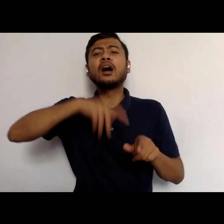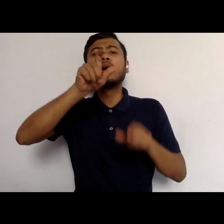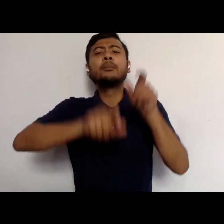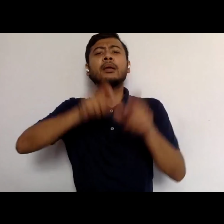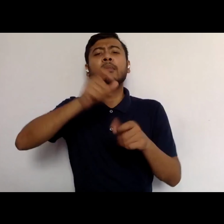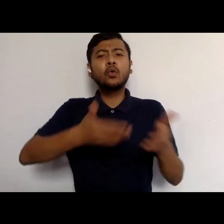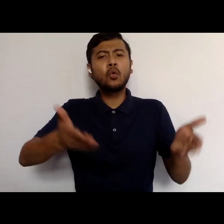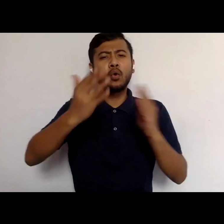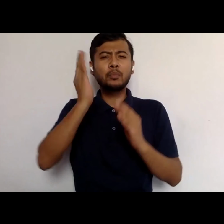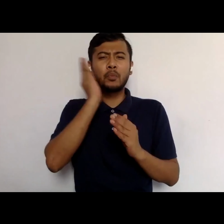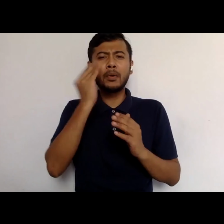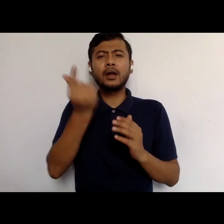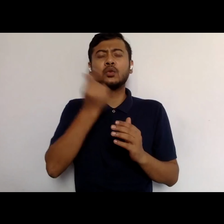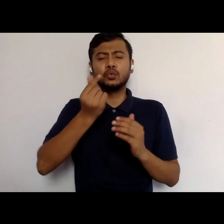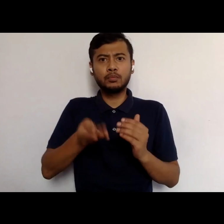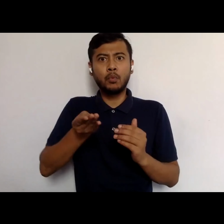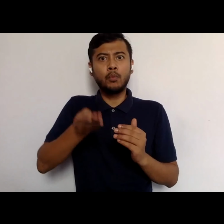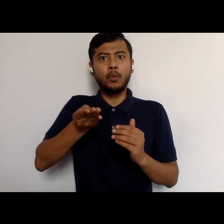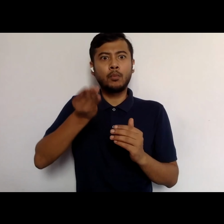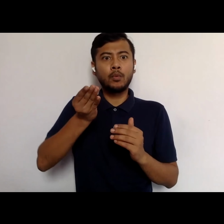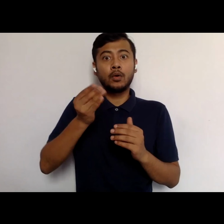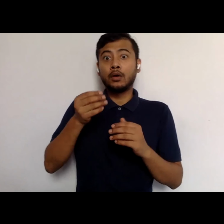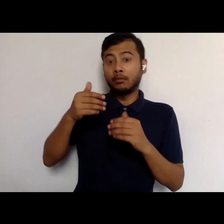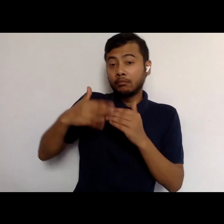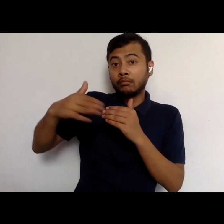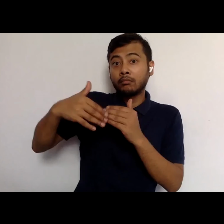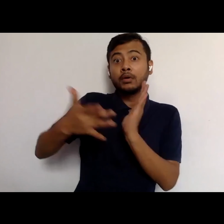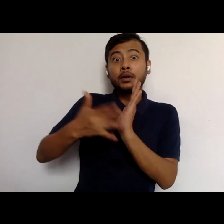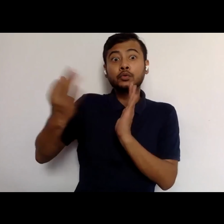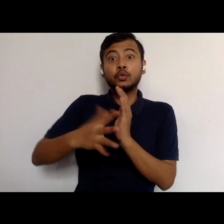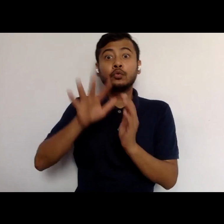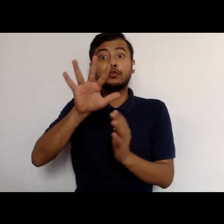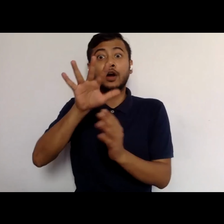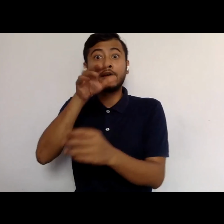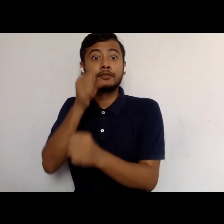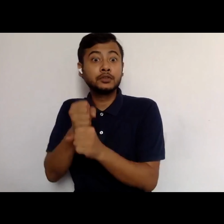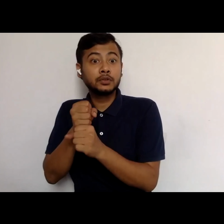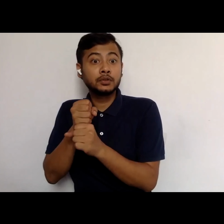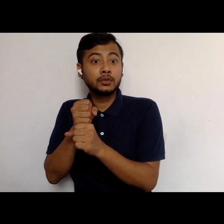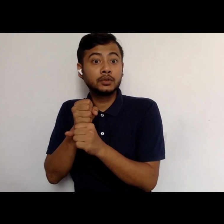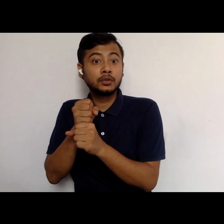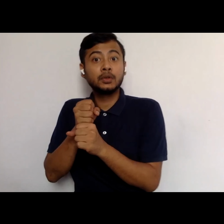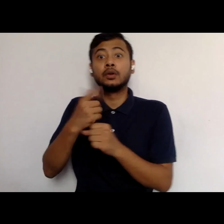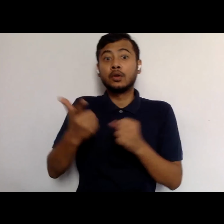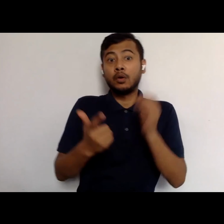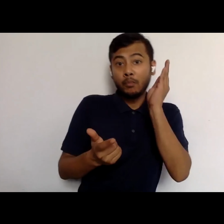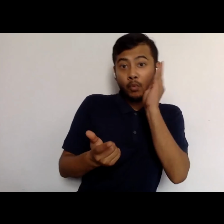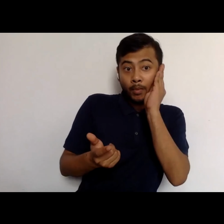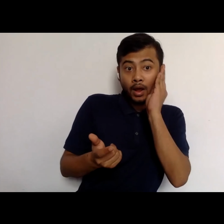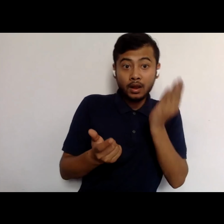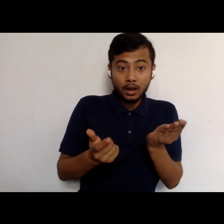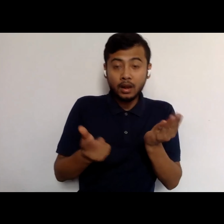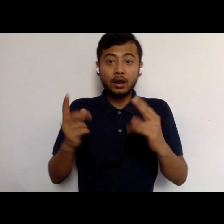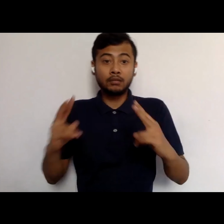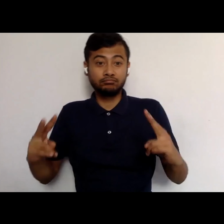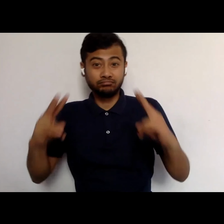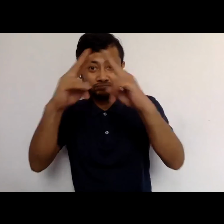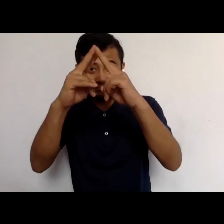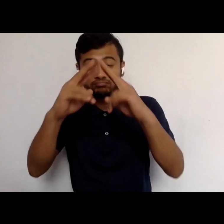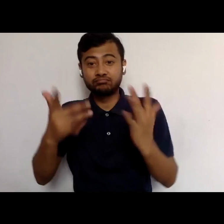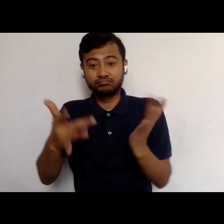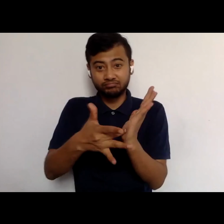As the network rollout involves high investment in new spectrum connectivity equipment and regular subscriber fees.